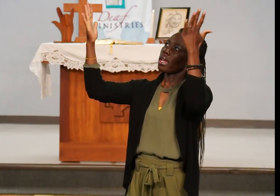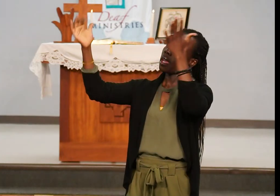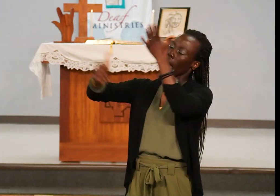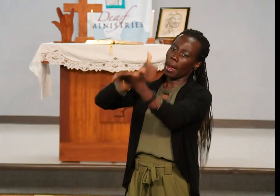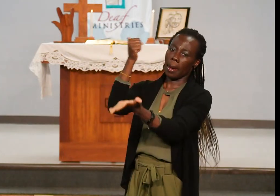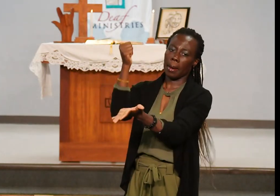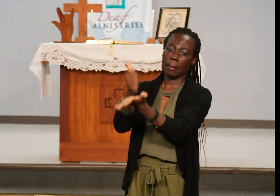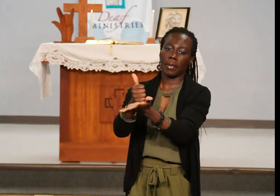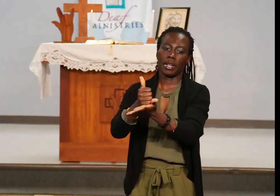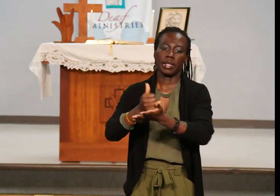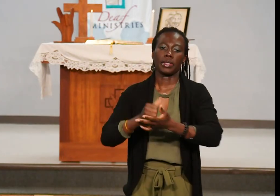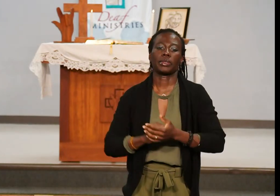Hallelujah. Amen.